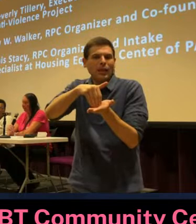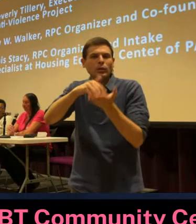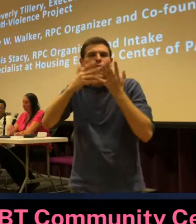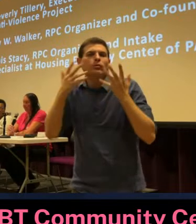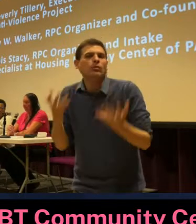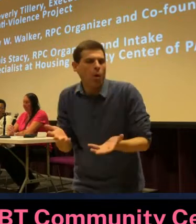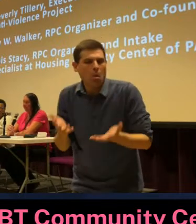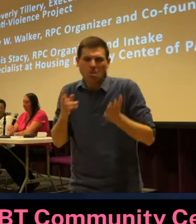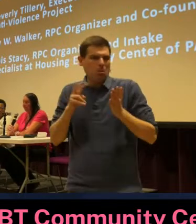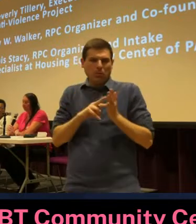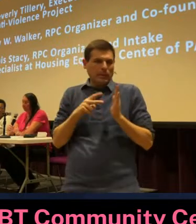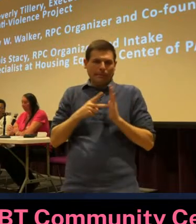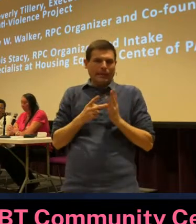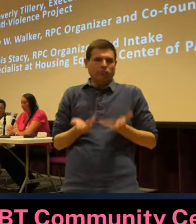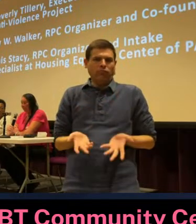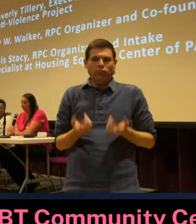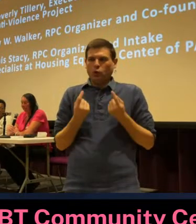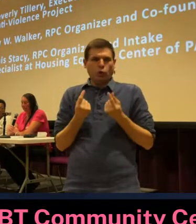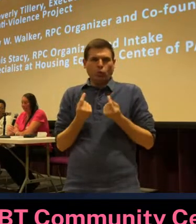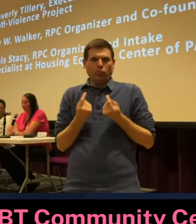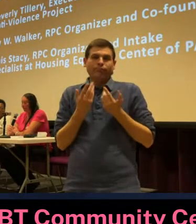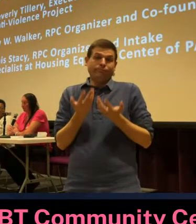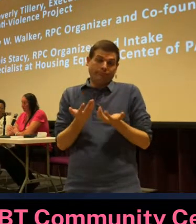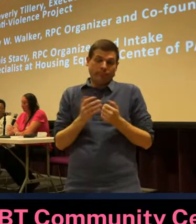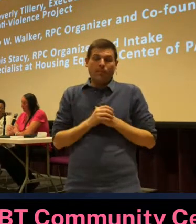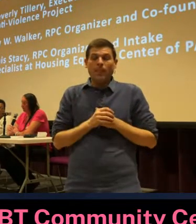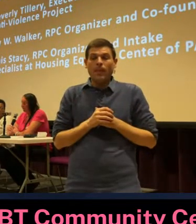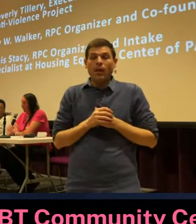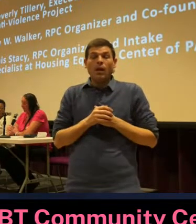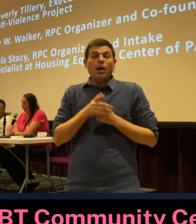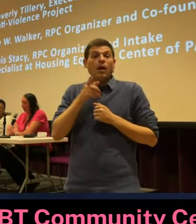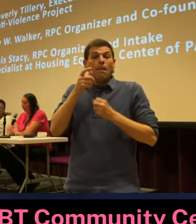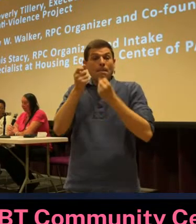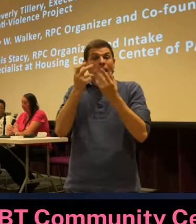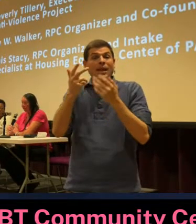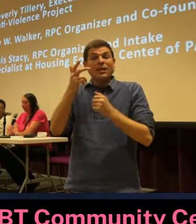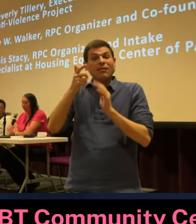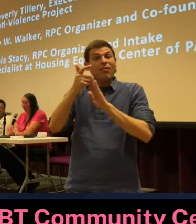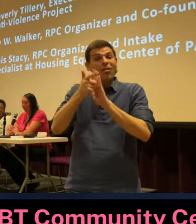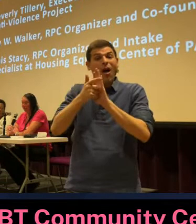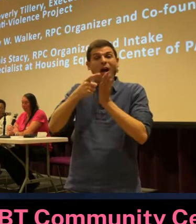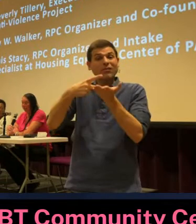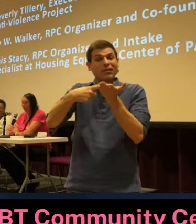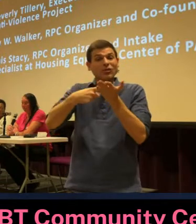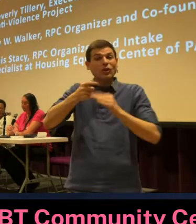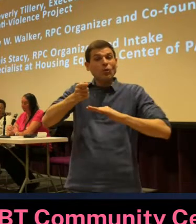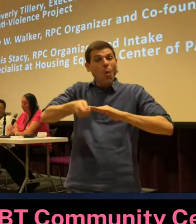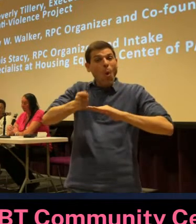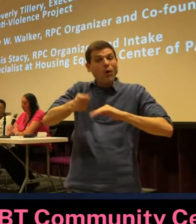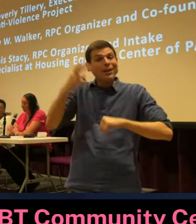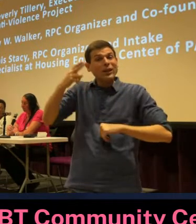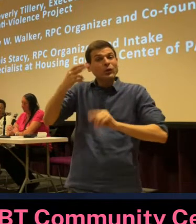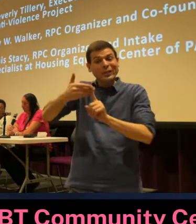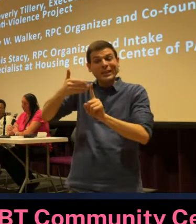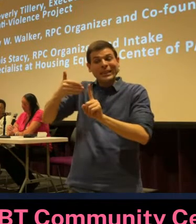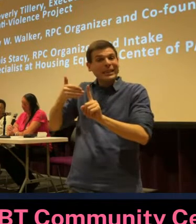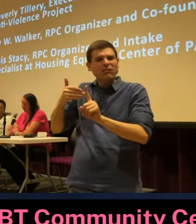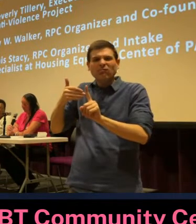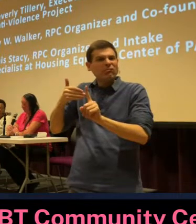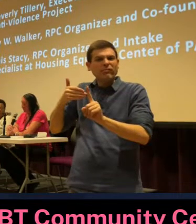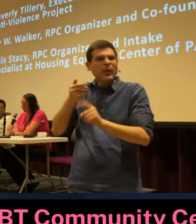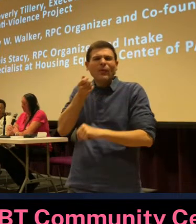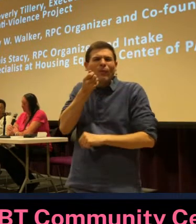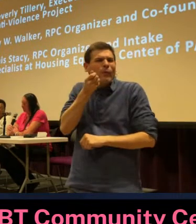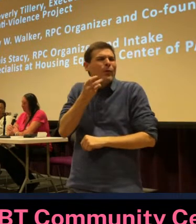do with that? There's not a lot of case law history on that with respect to housing. And when you're dealing with housing, especially in